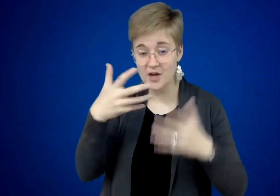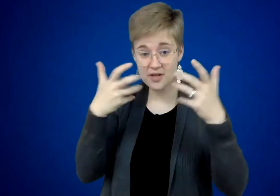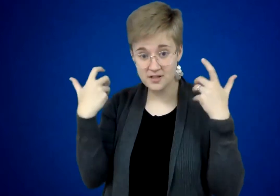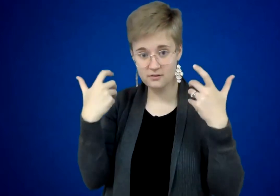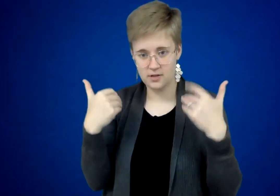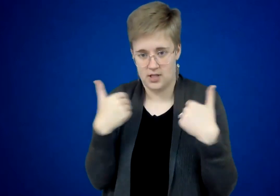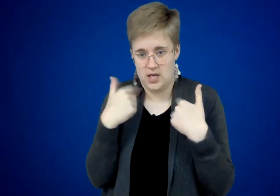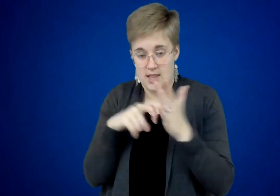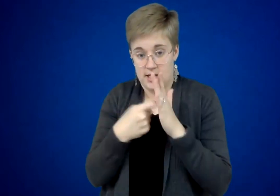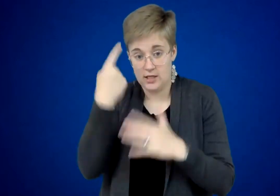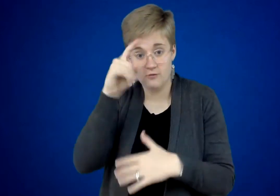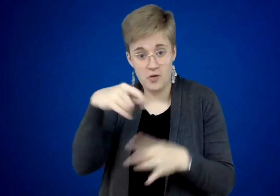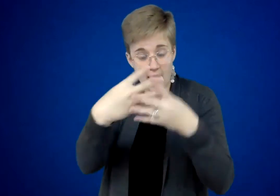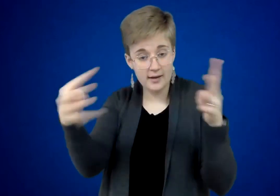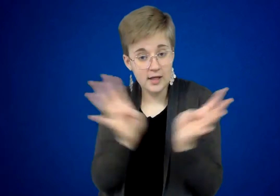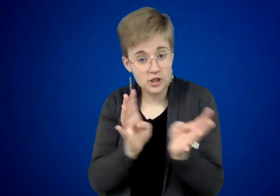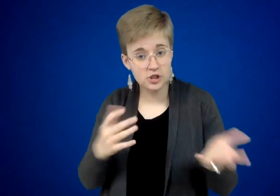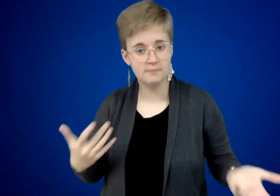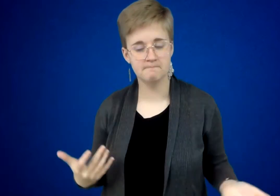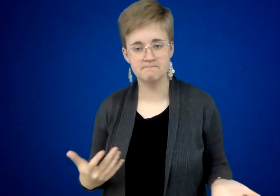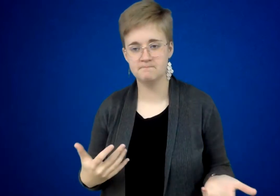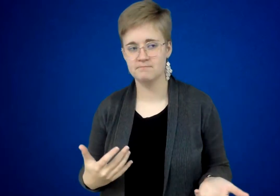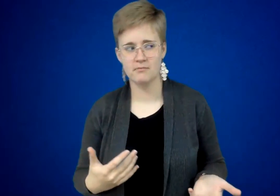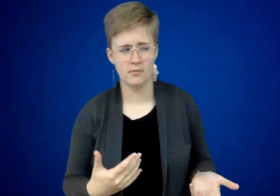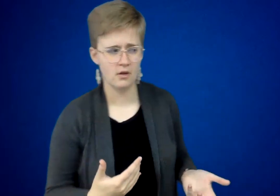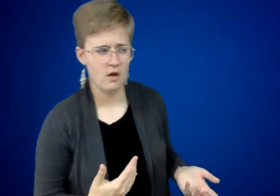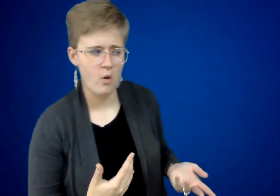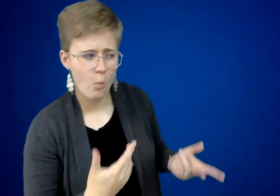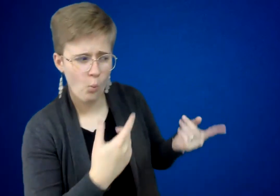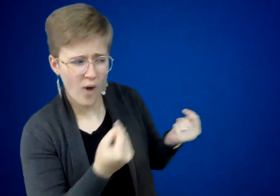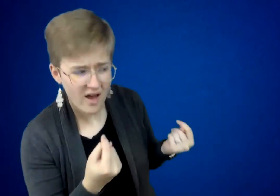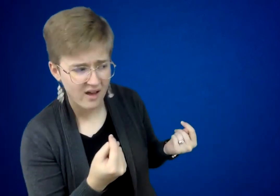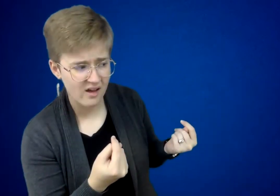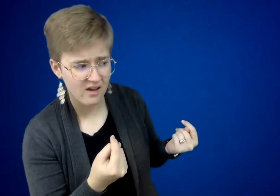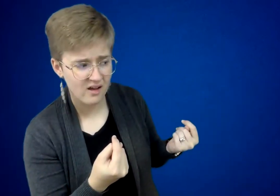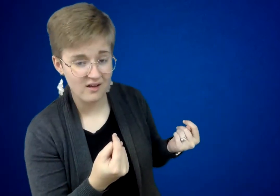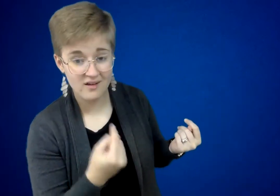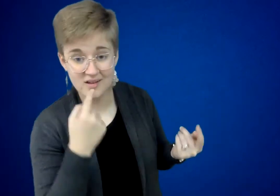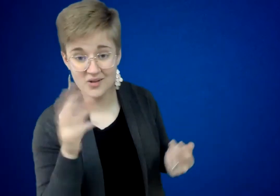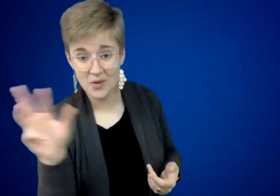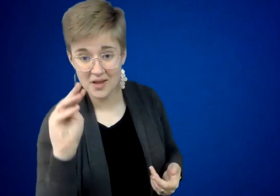to the cage. "A what?" said Willie Mae. "A